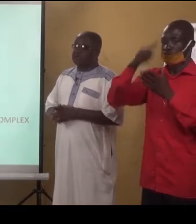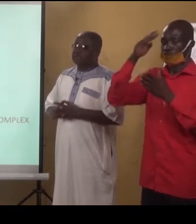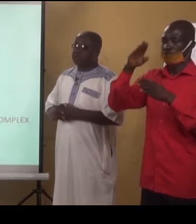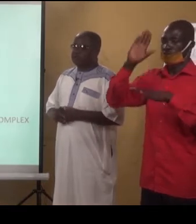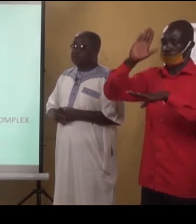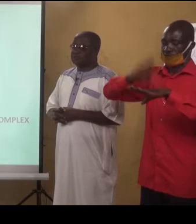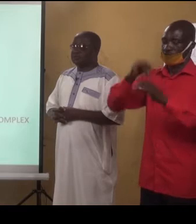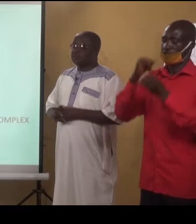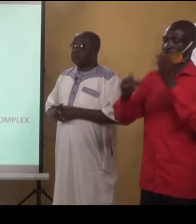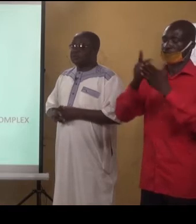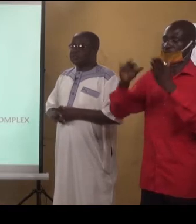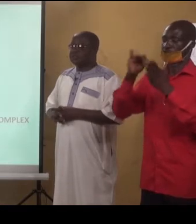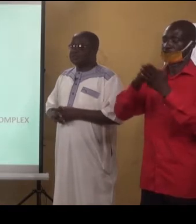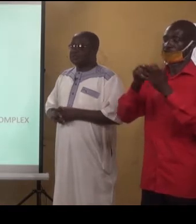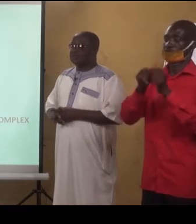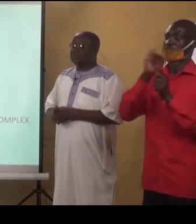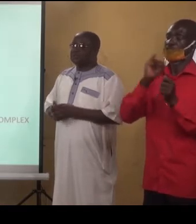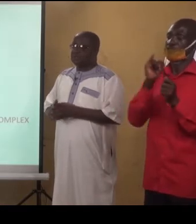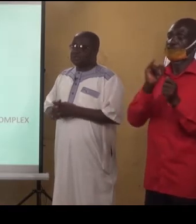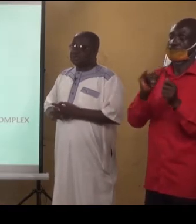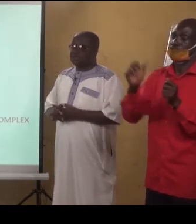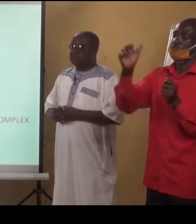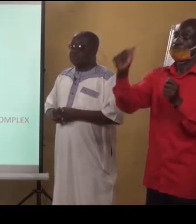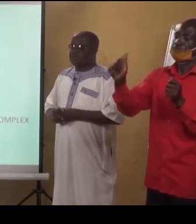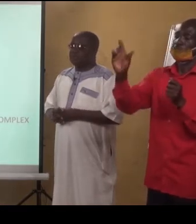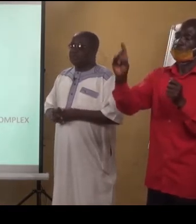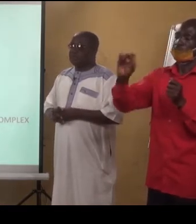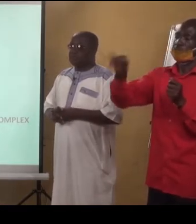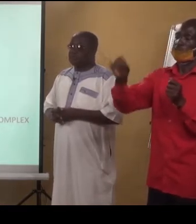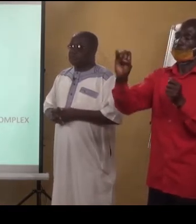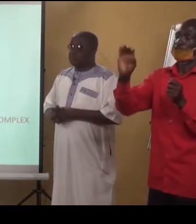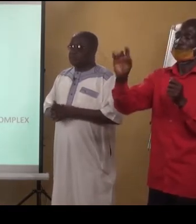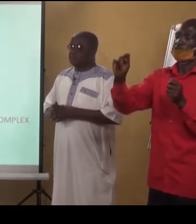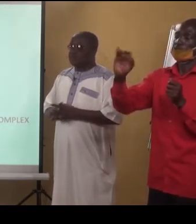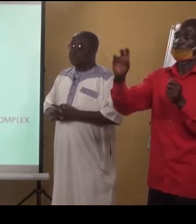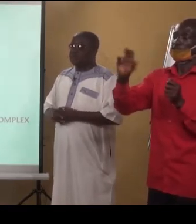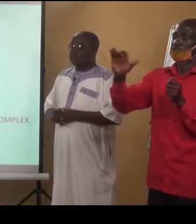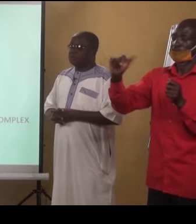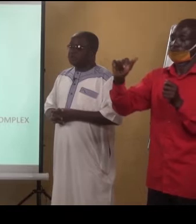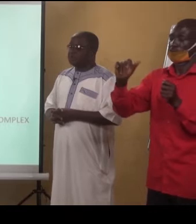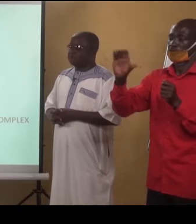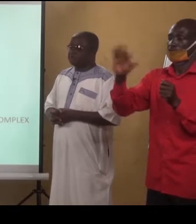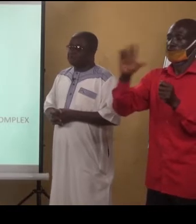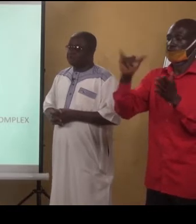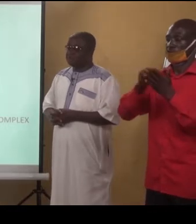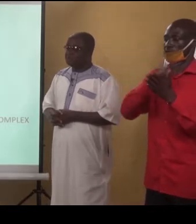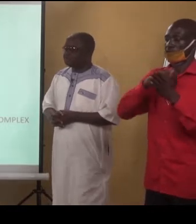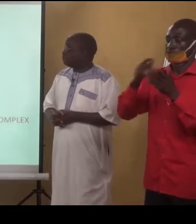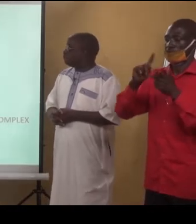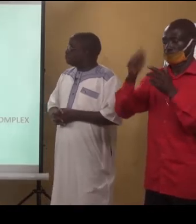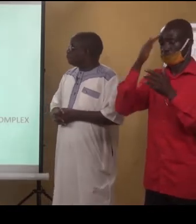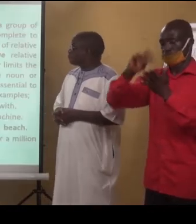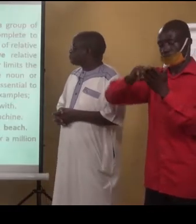on the last part of it, which is the adjectival clause. We begin with the definition of it.